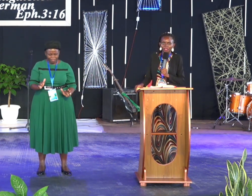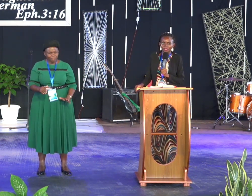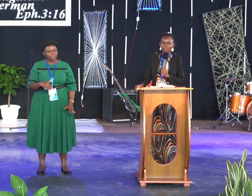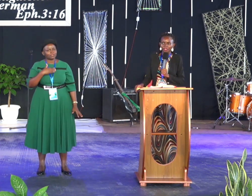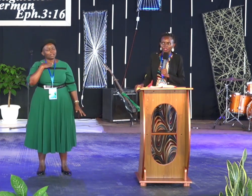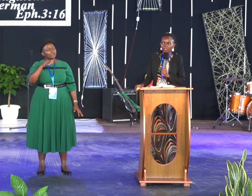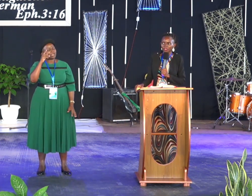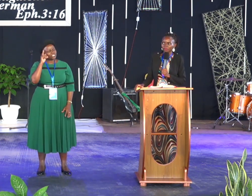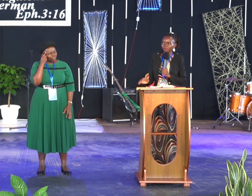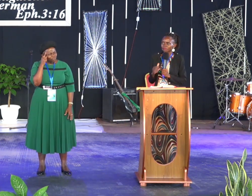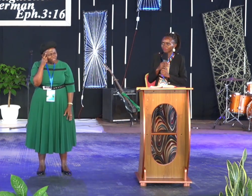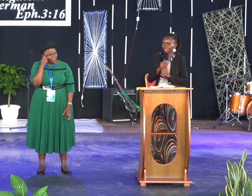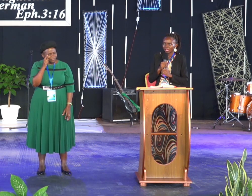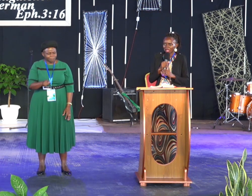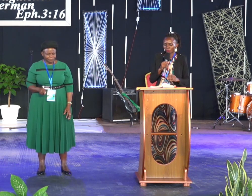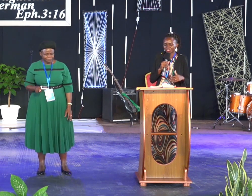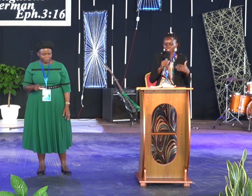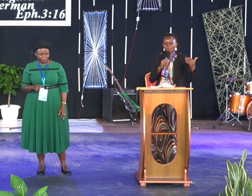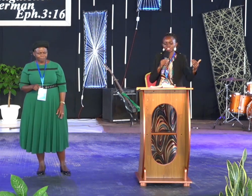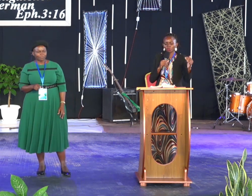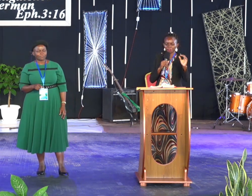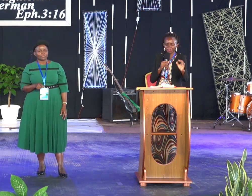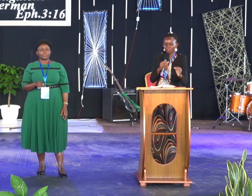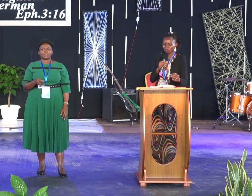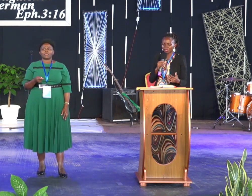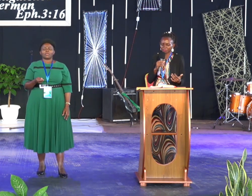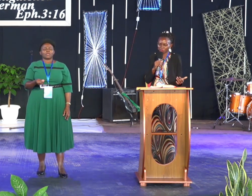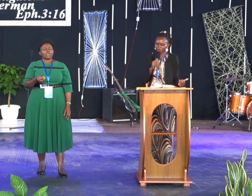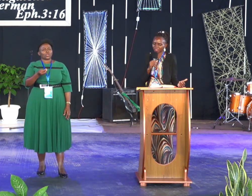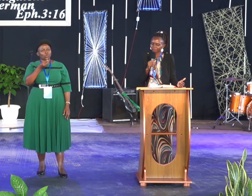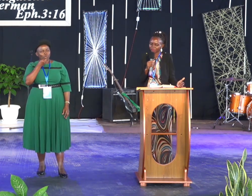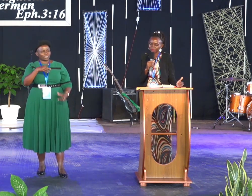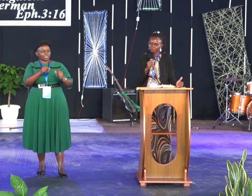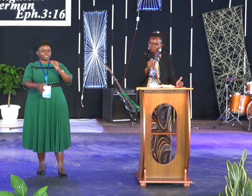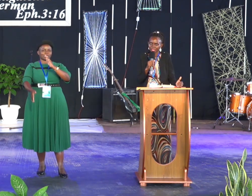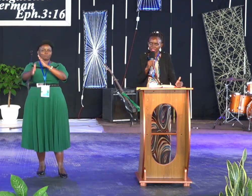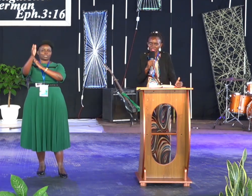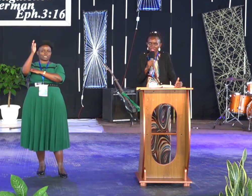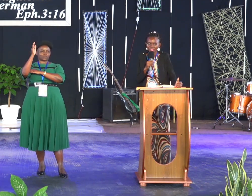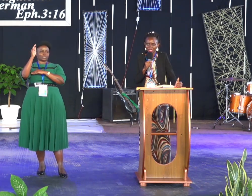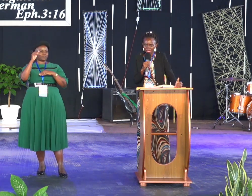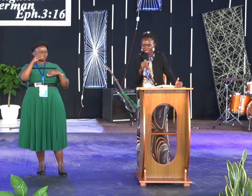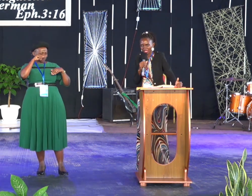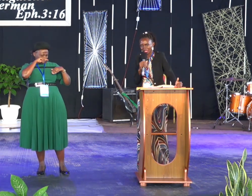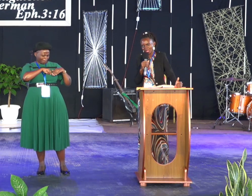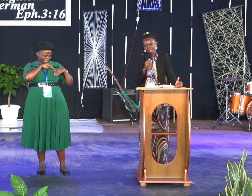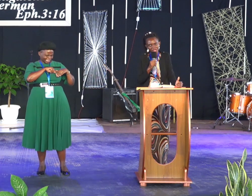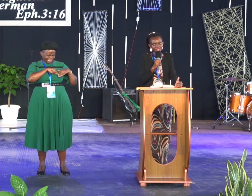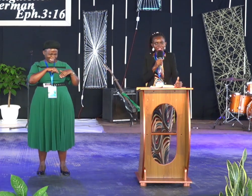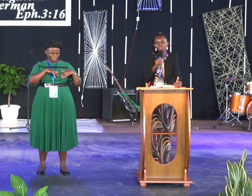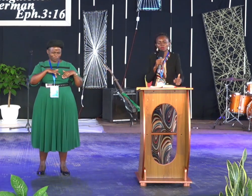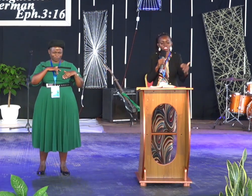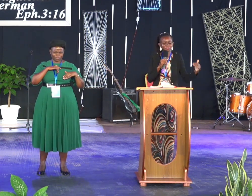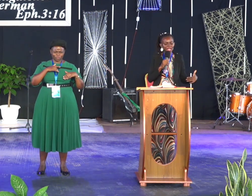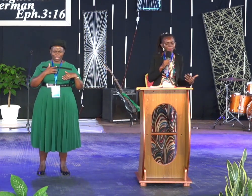mungewa ulide ekigambo kya Katonda. I want you to imagine when you fed on the word of God. Munda mugwengo olina omuliro ogutambulira mu muntu w'omunda.